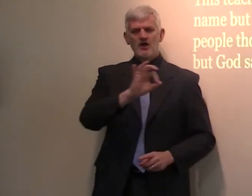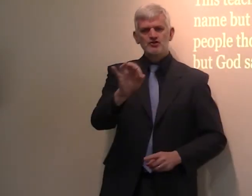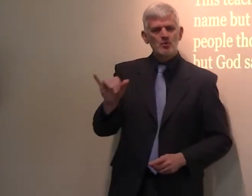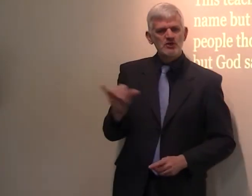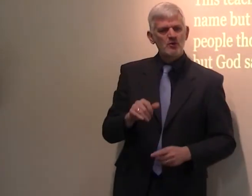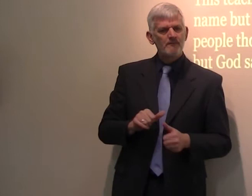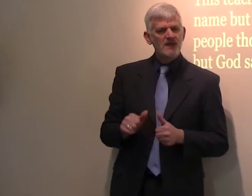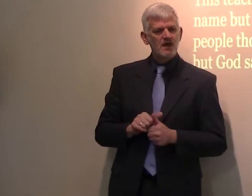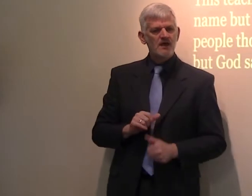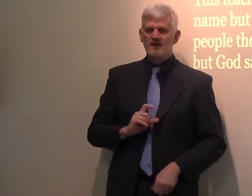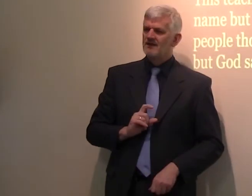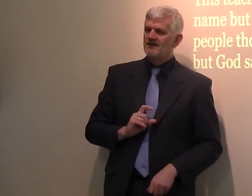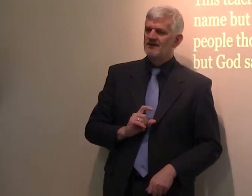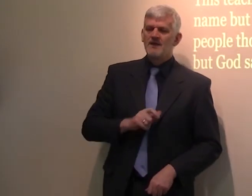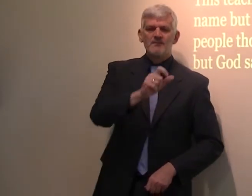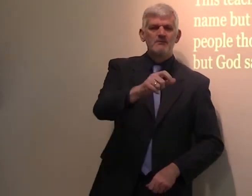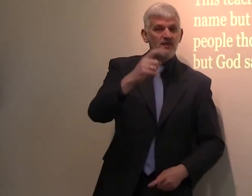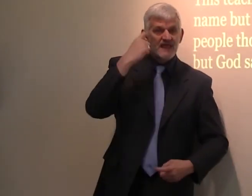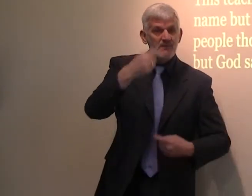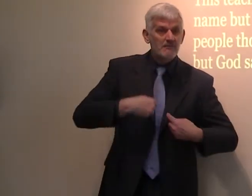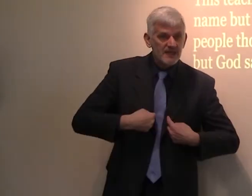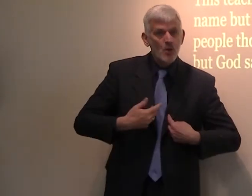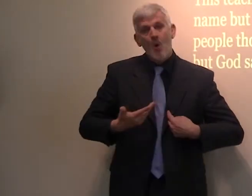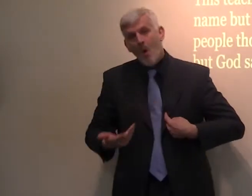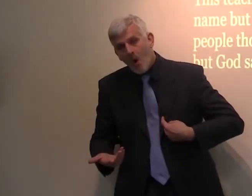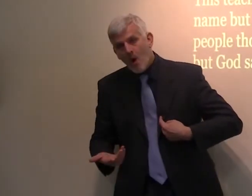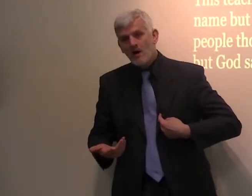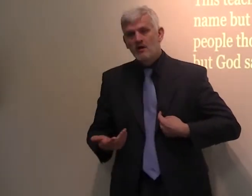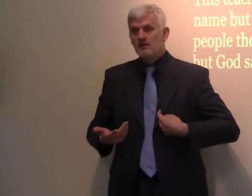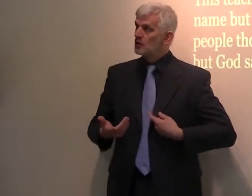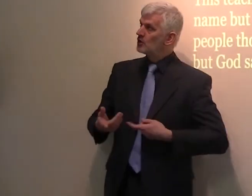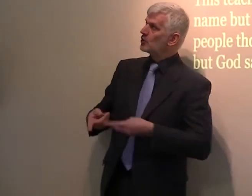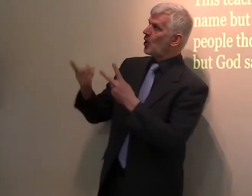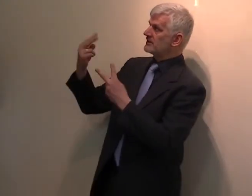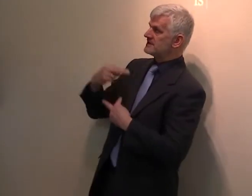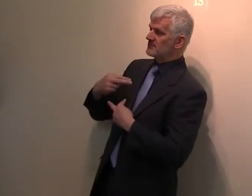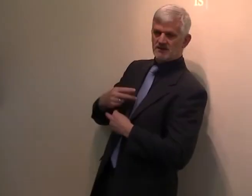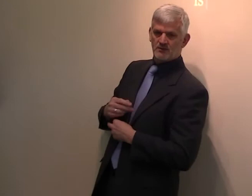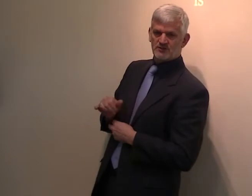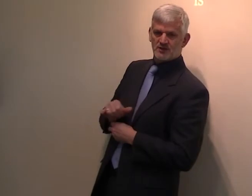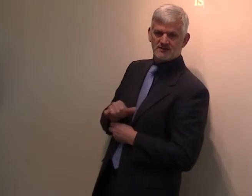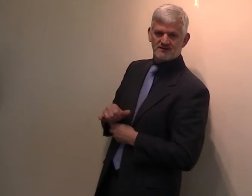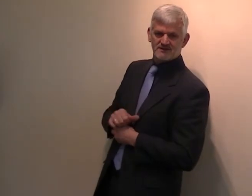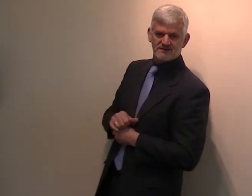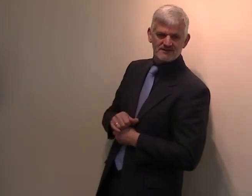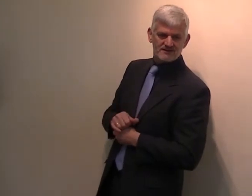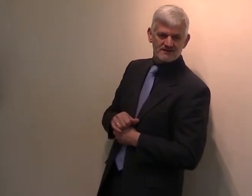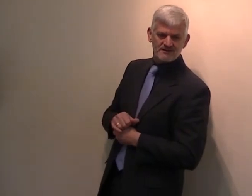What men think or what God thinks about? Oh, that's what Christian life, my brothers